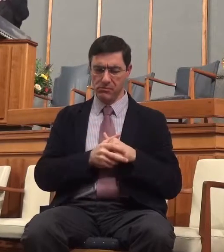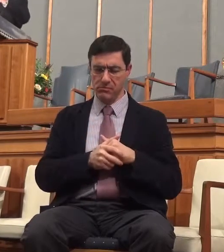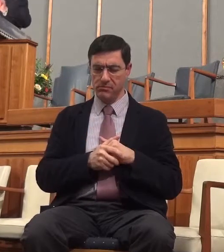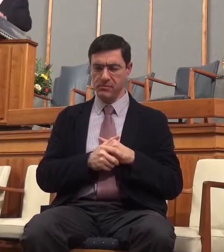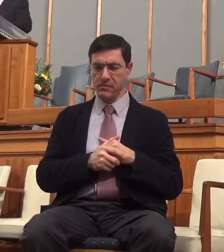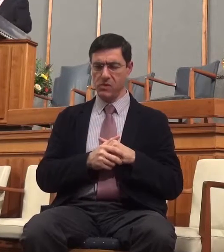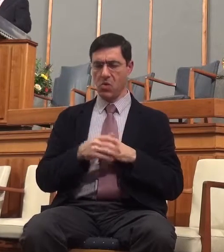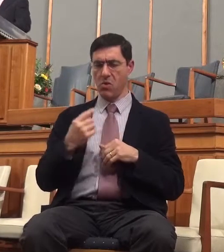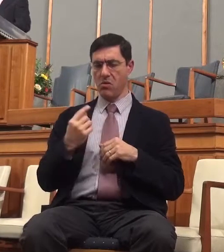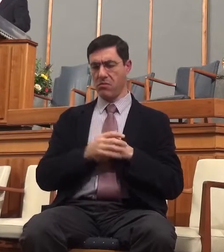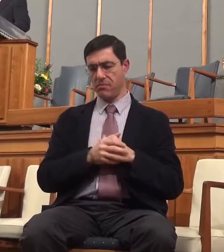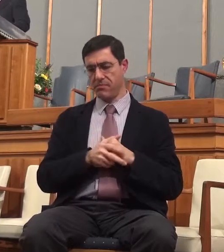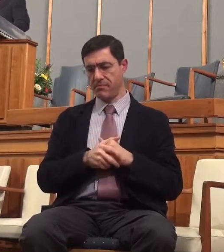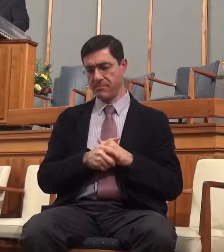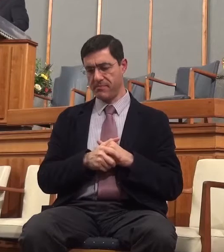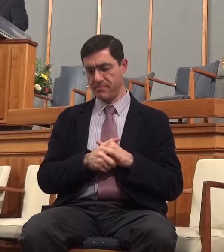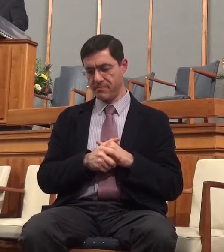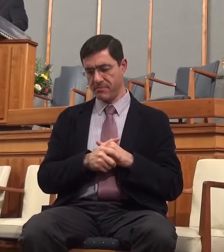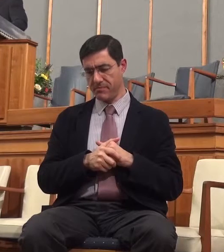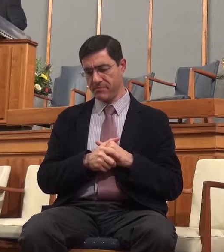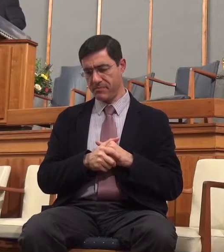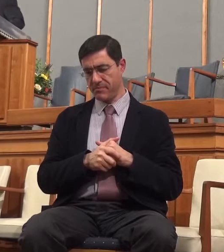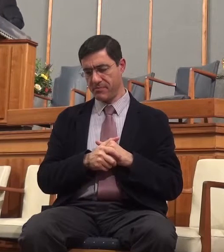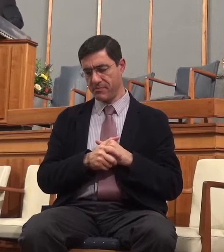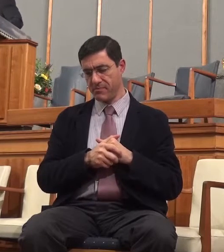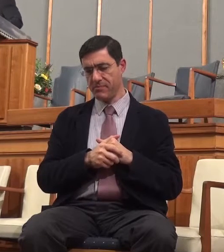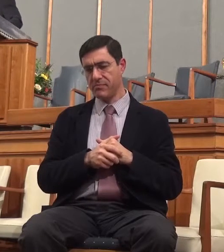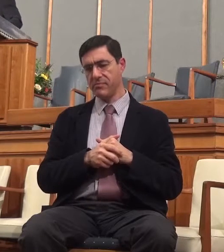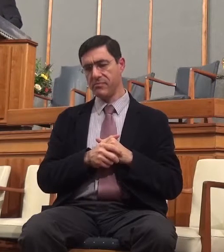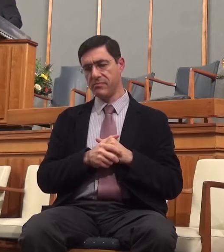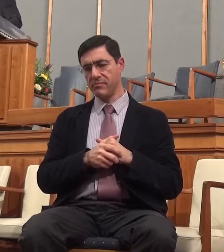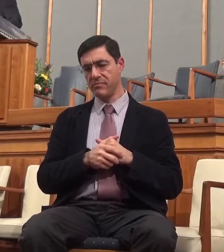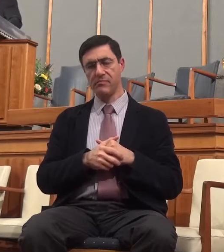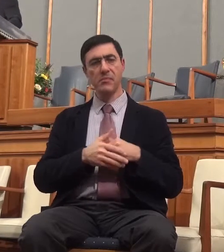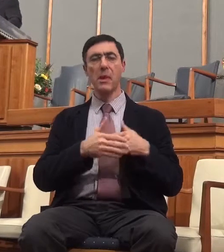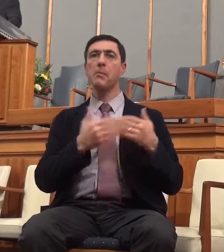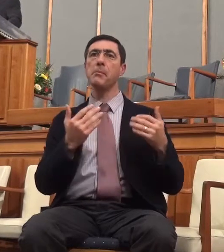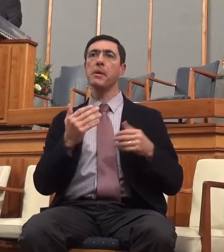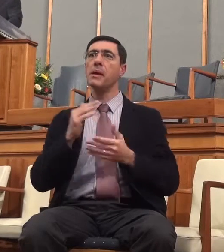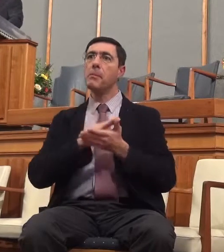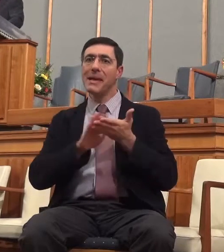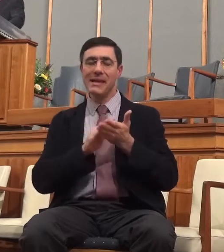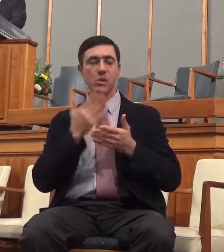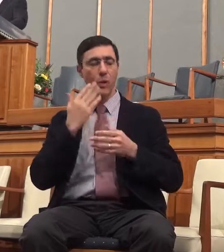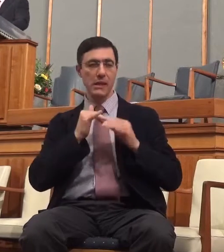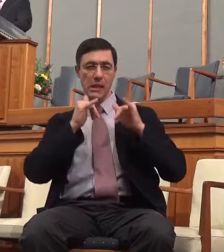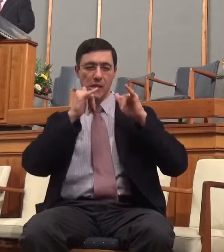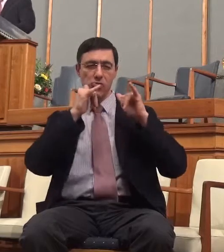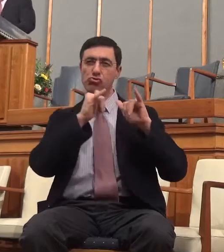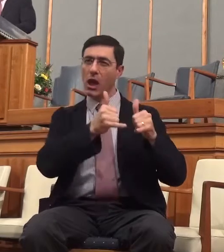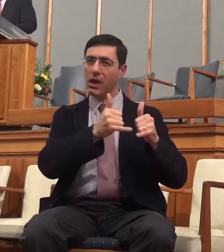was unfolded. There was a camera there, an antennae there to read what was happening electrically. Well, how did